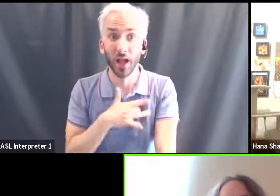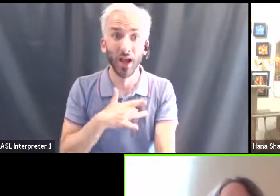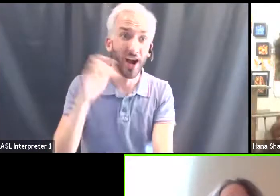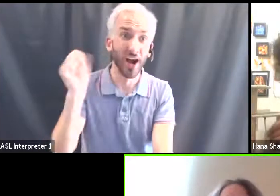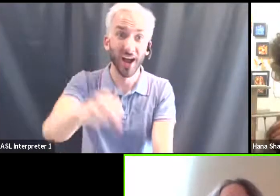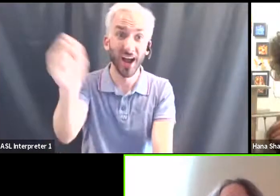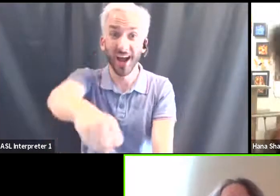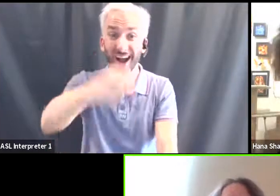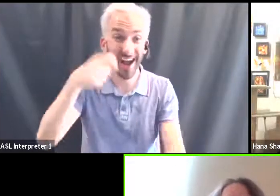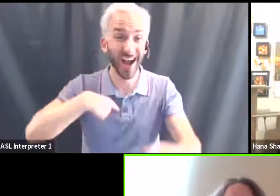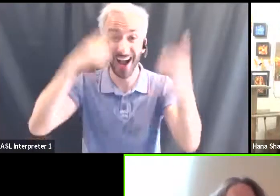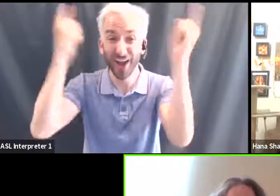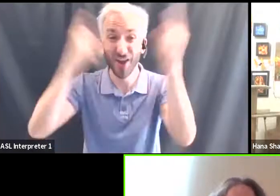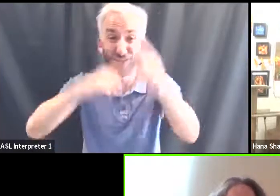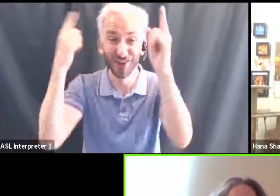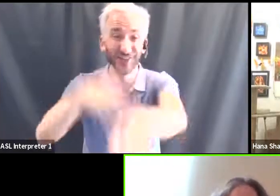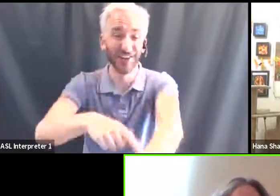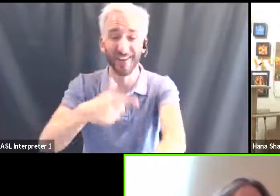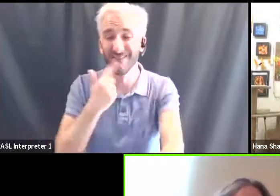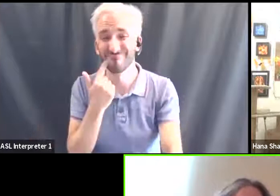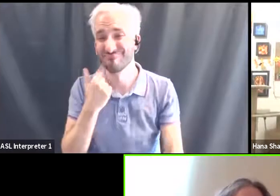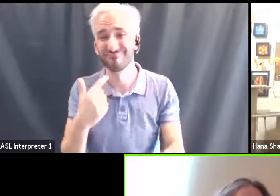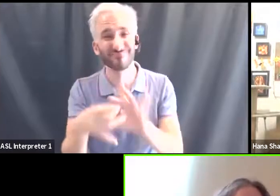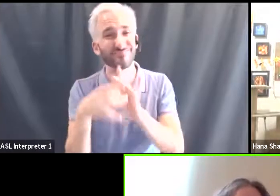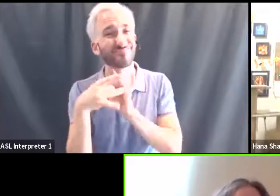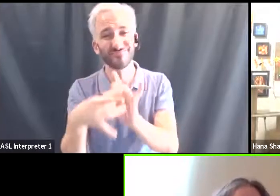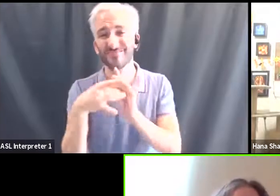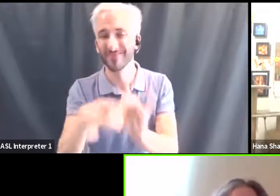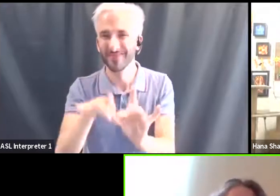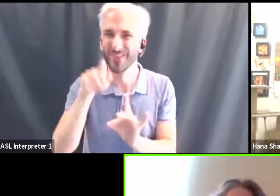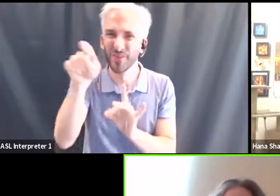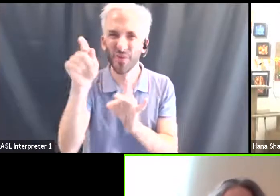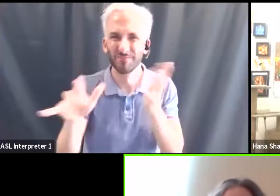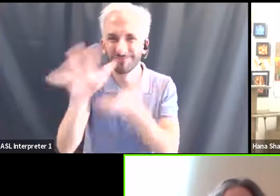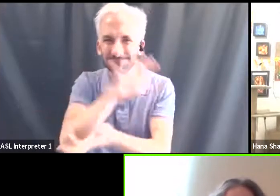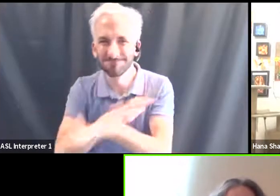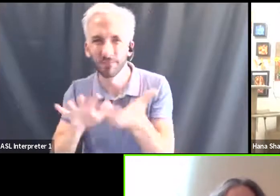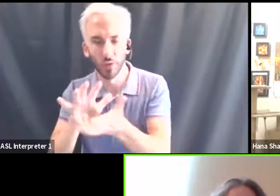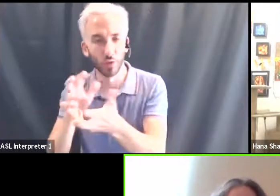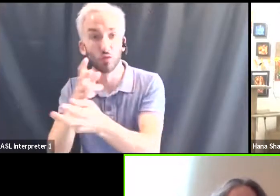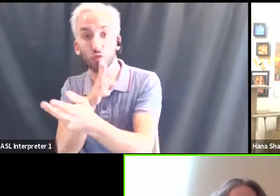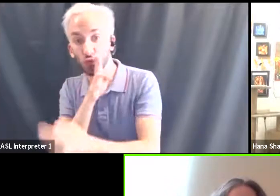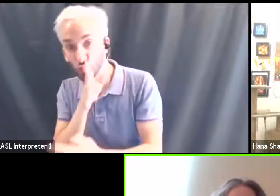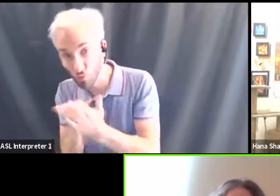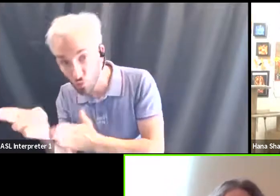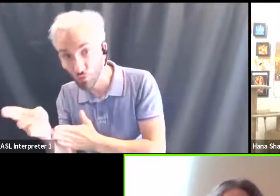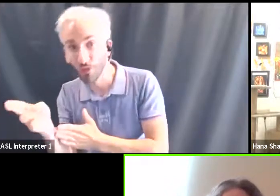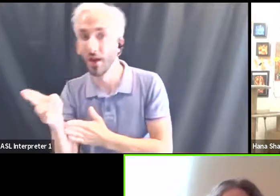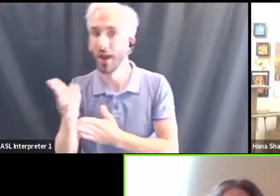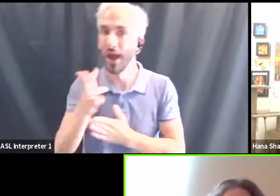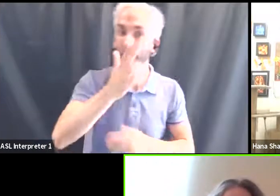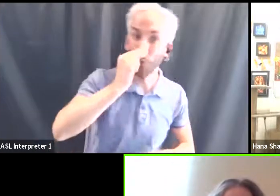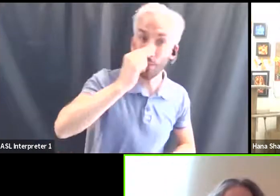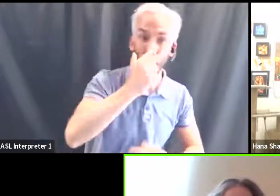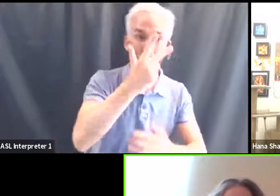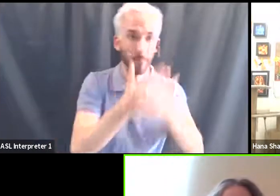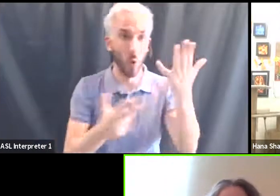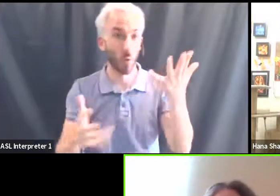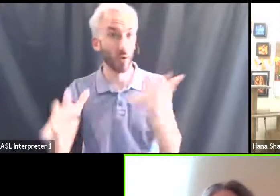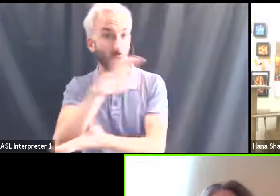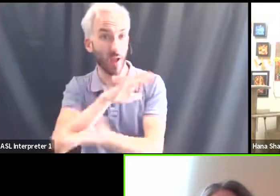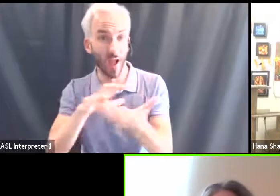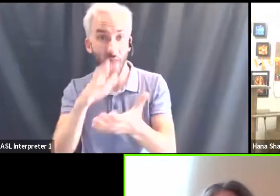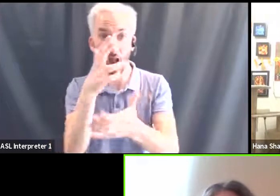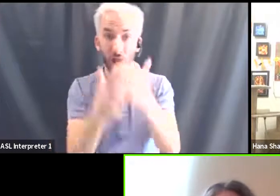time. Your way of blending hard truths with humor is just so beautiful. And it's